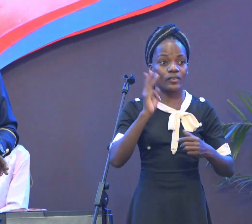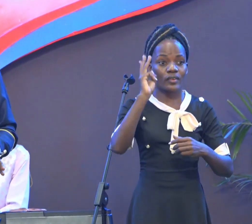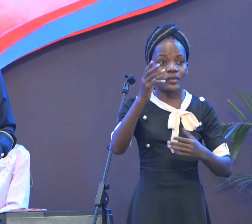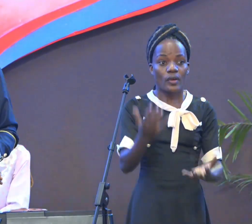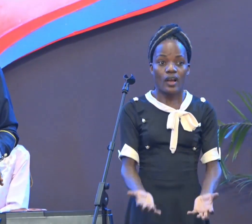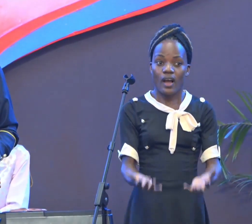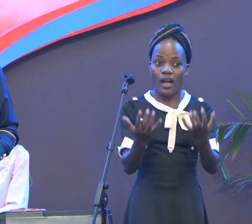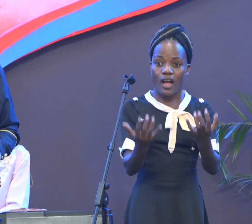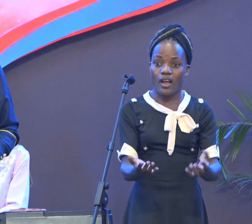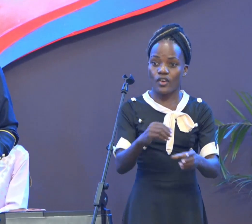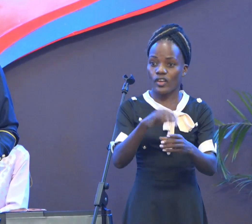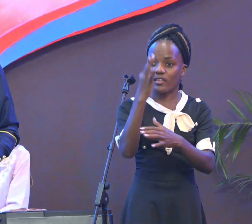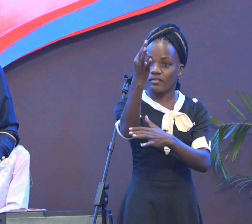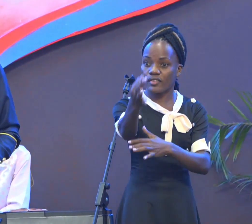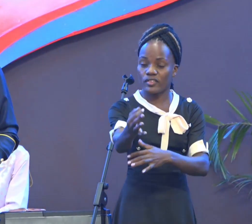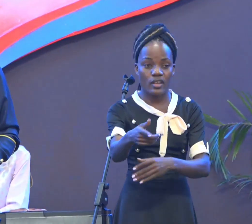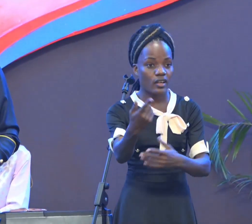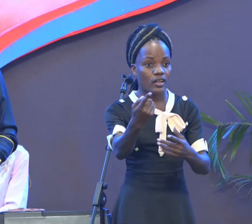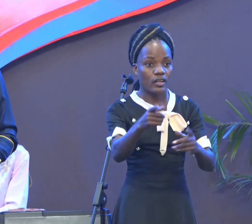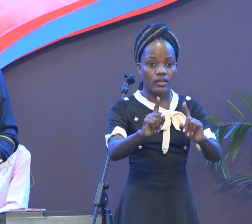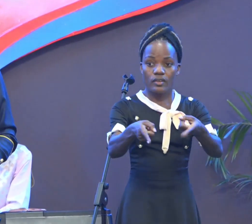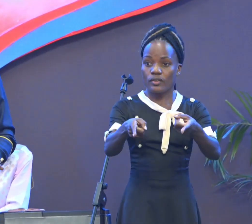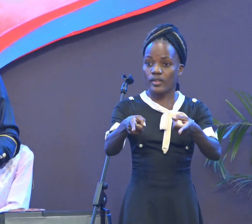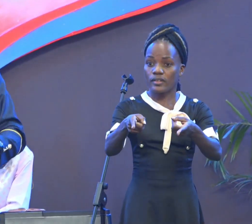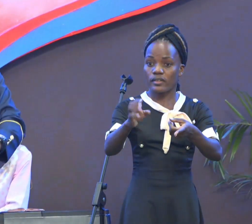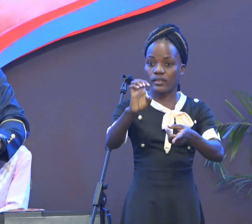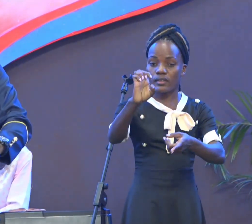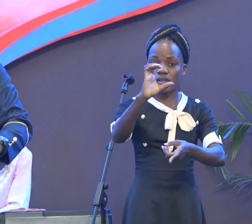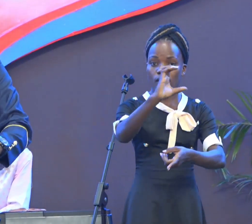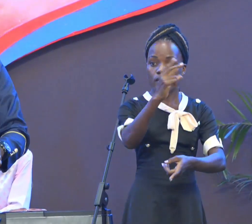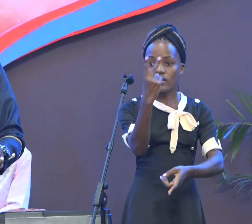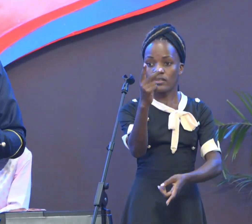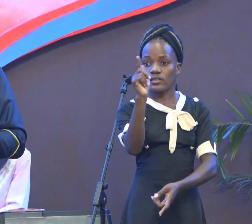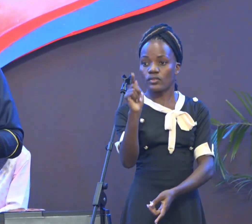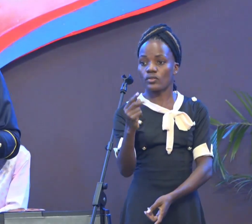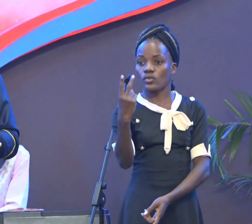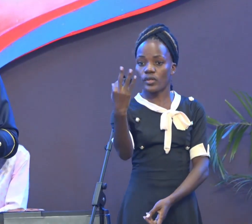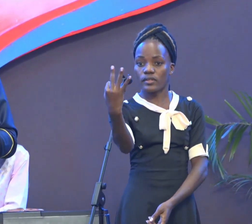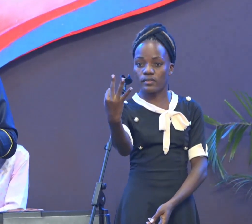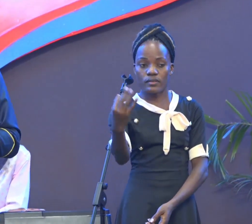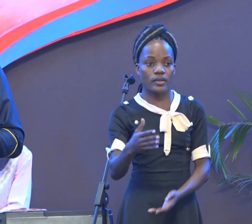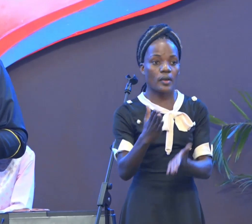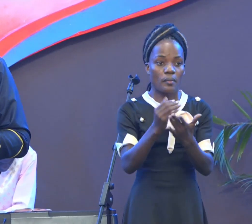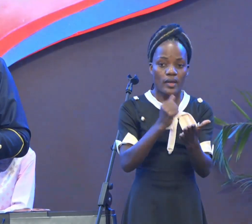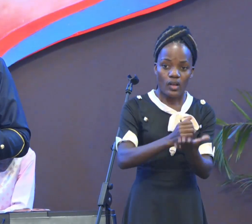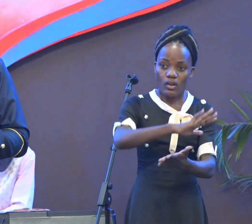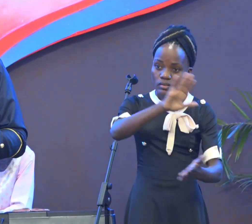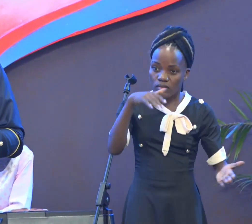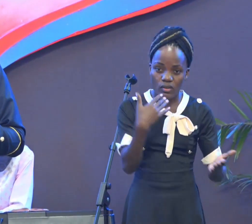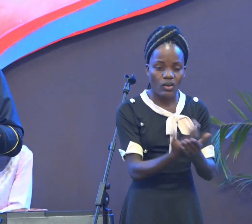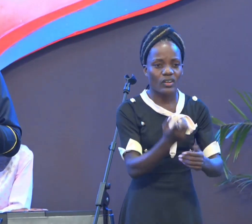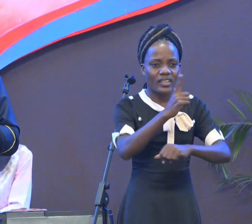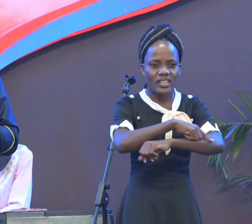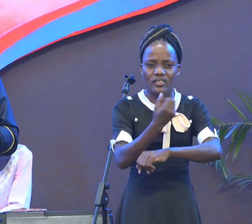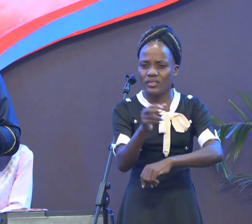We shall tackle that sometime. Otuseo? Wewao. Wagambi watu nyulwabiri mwesatu. Kubange nakuzezo nabo yinike